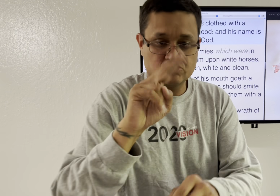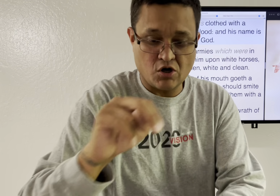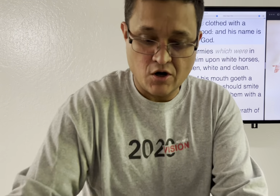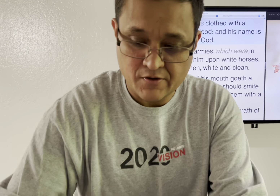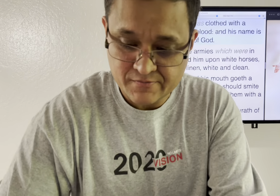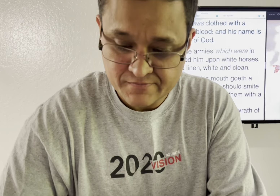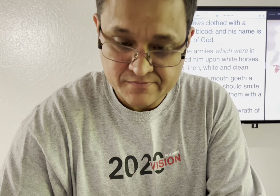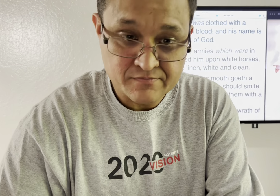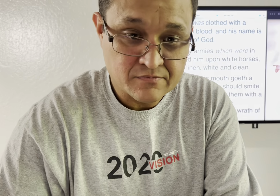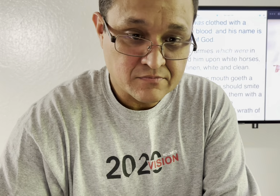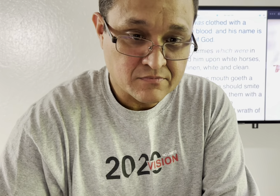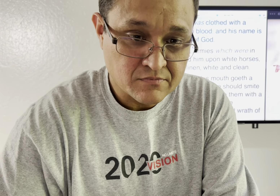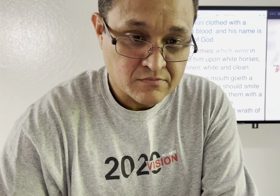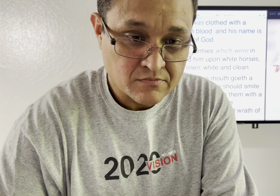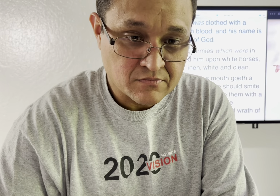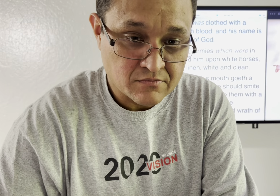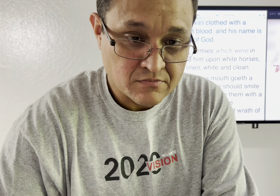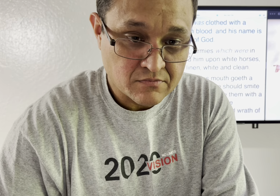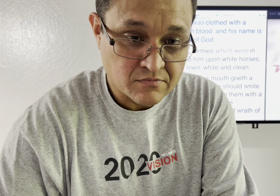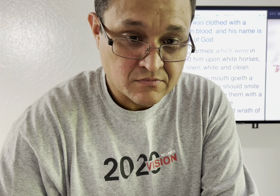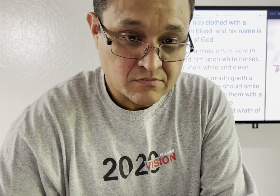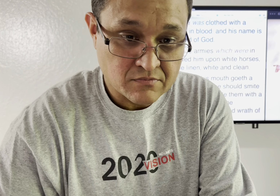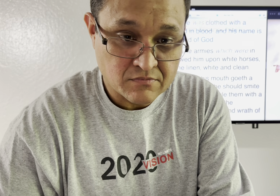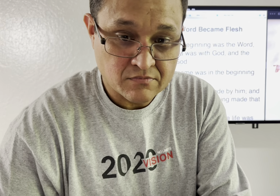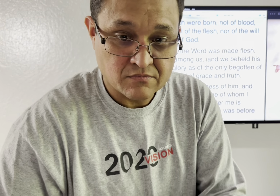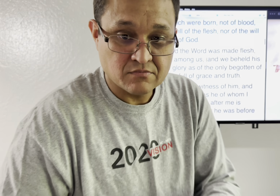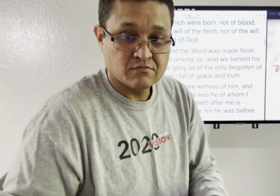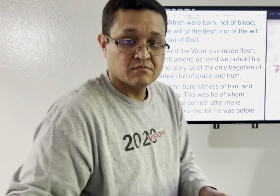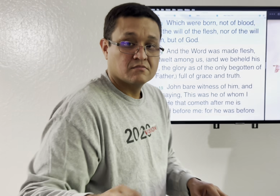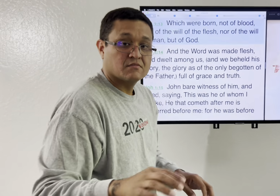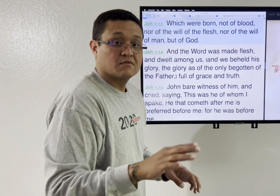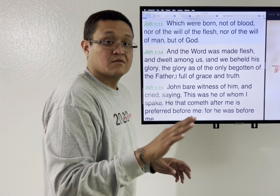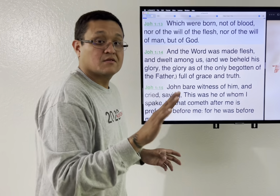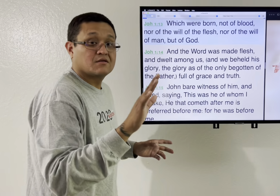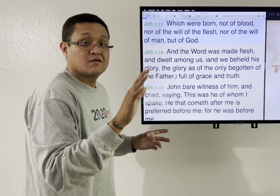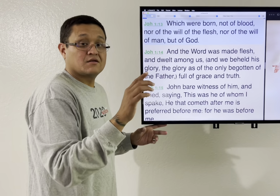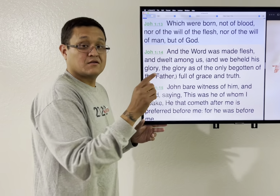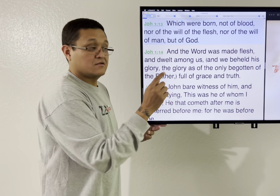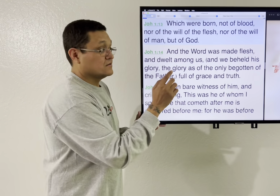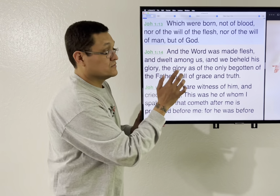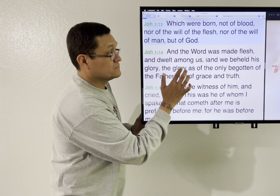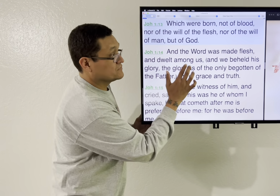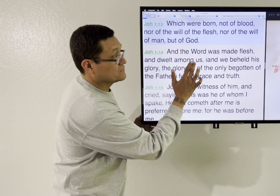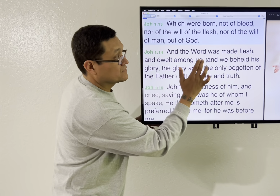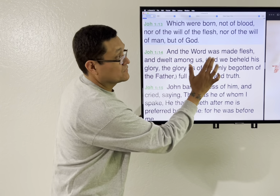That was just a little tidbit there for you guys. Let's go back to John.